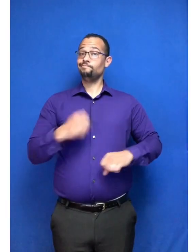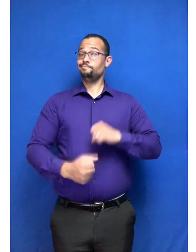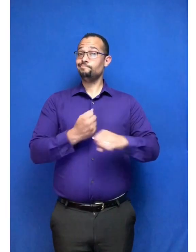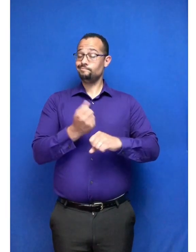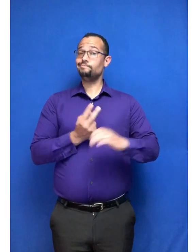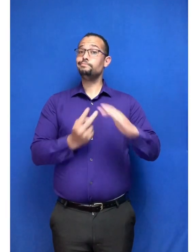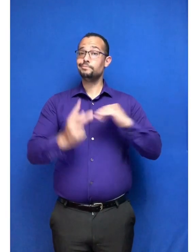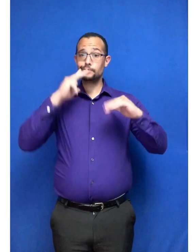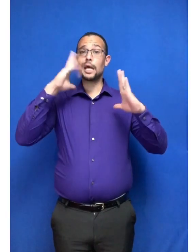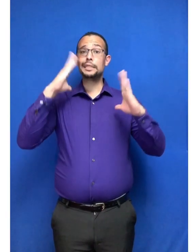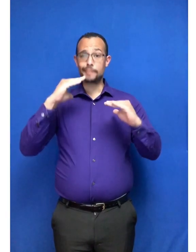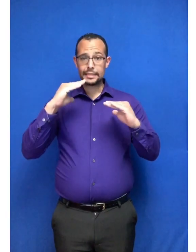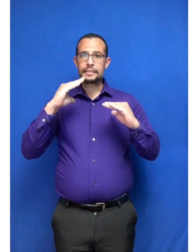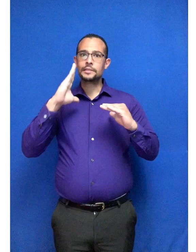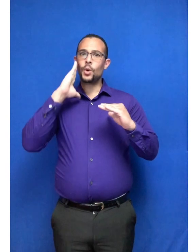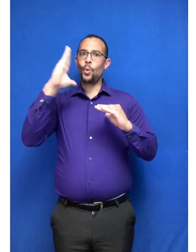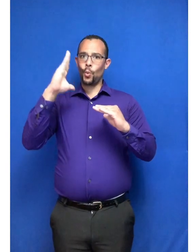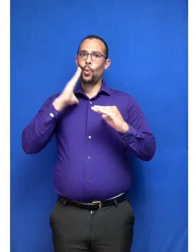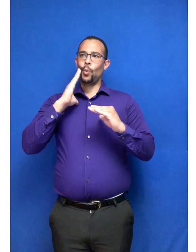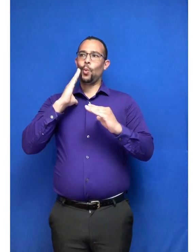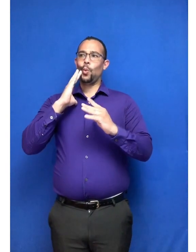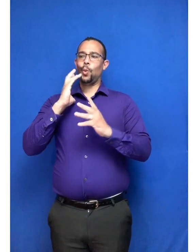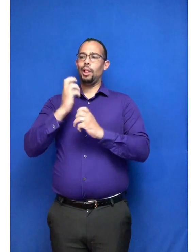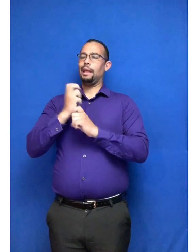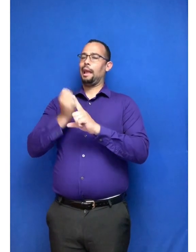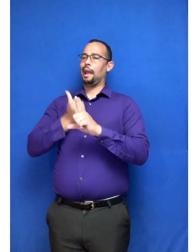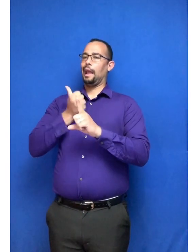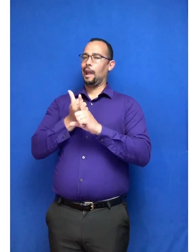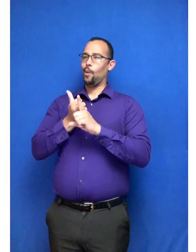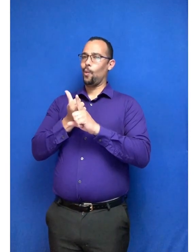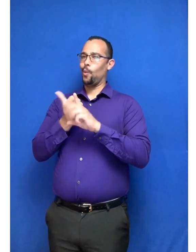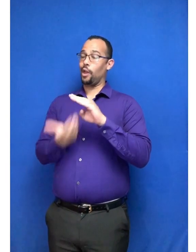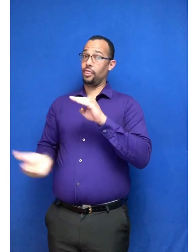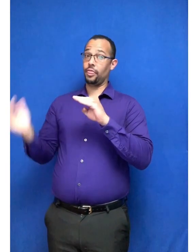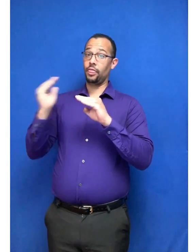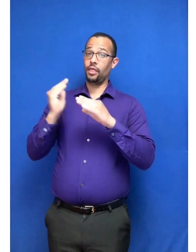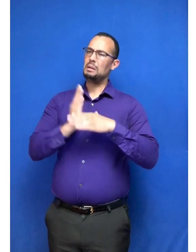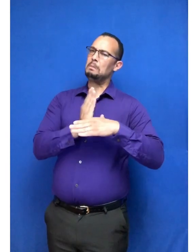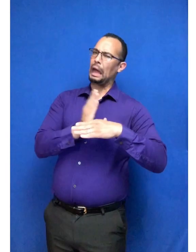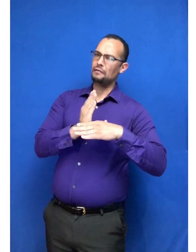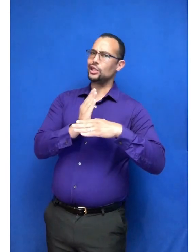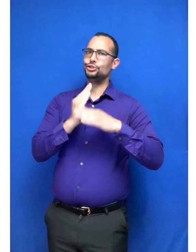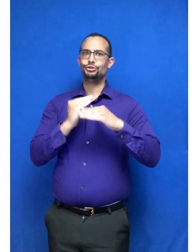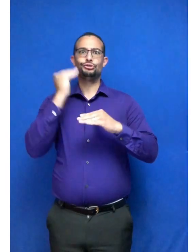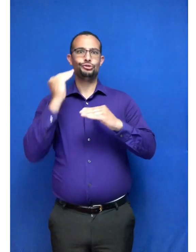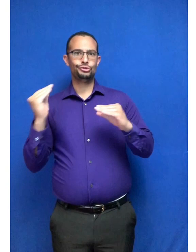It is predicted that we will experience an above average Atlantic hurricane season.